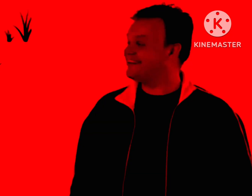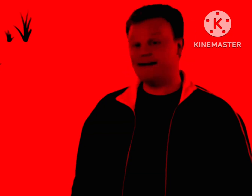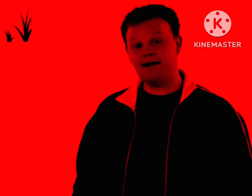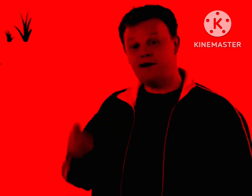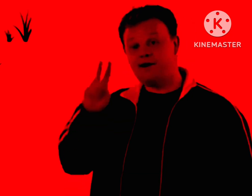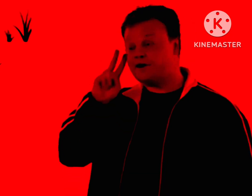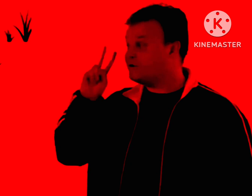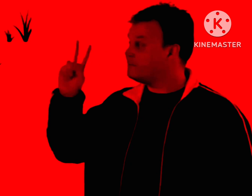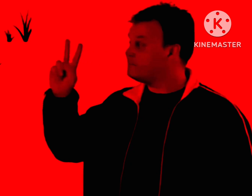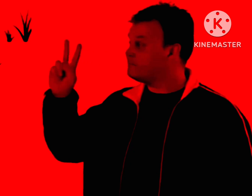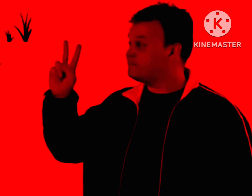look.